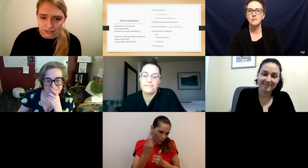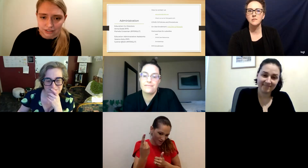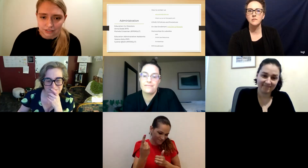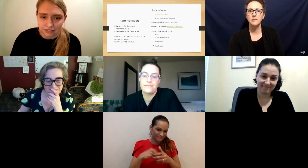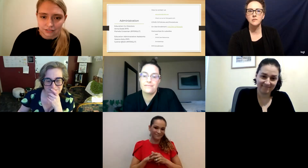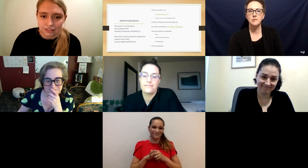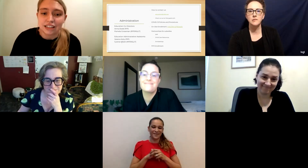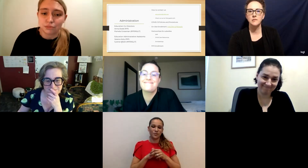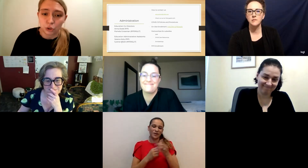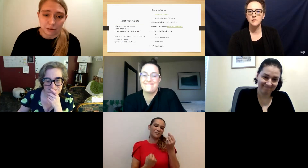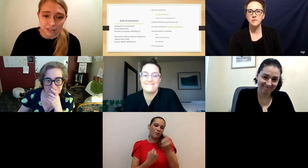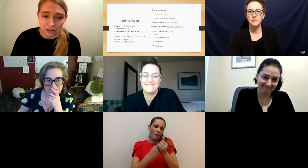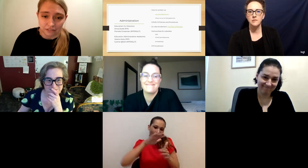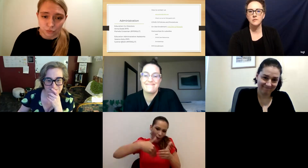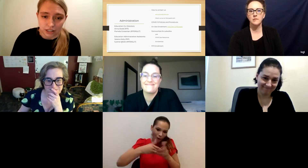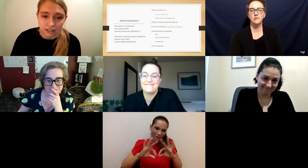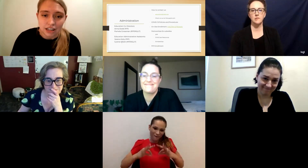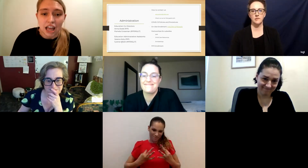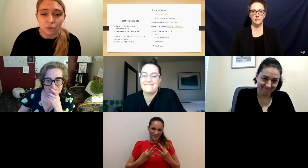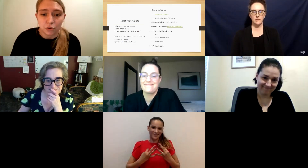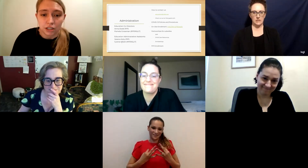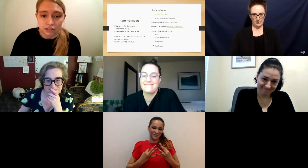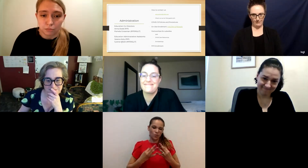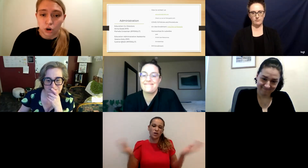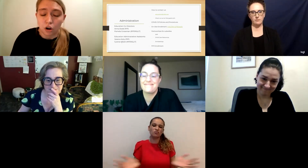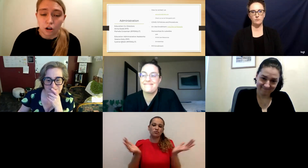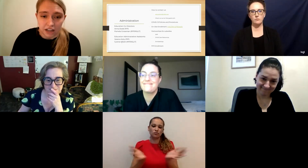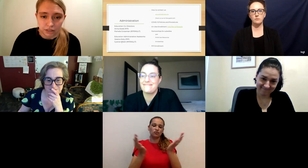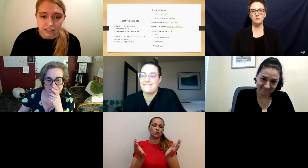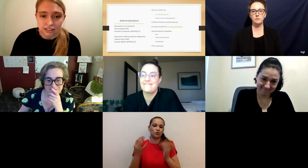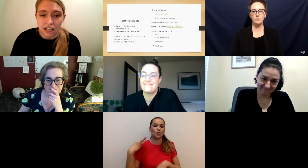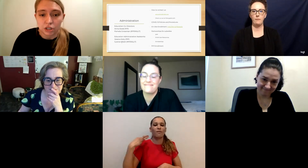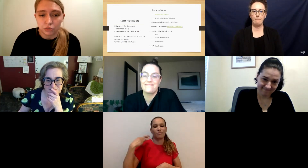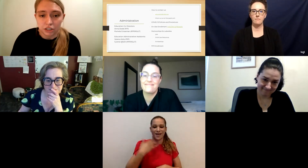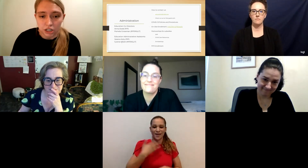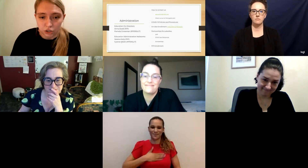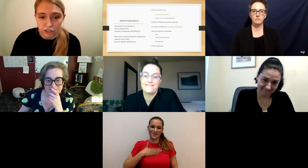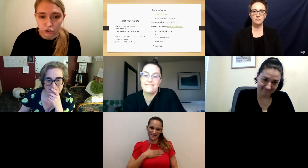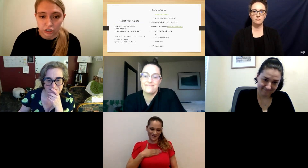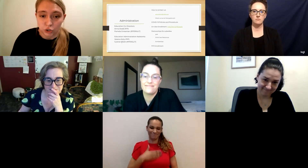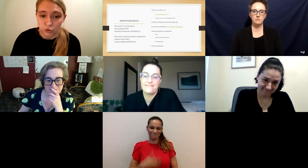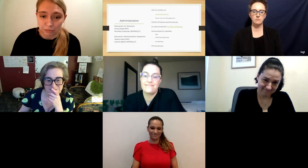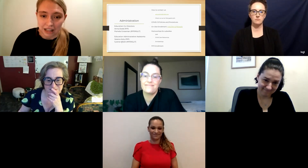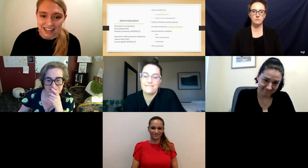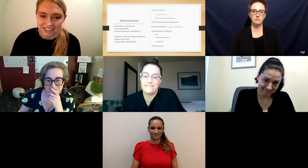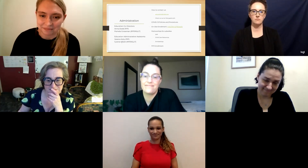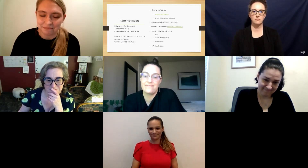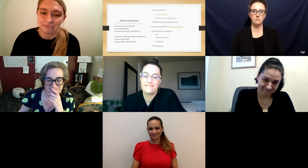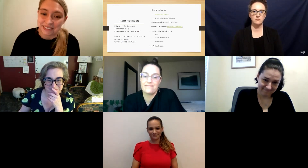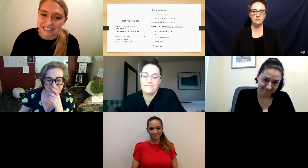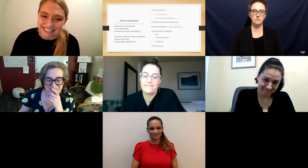don't. This program is for everyone, and we want to support all families, and we really want to encourage you to